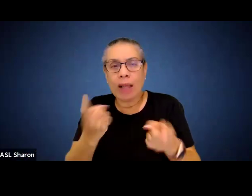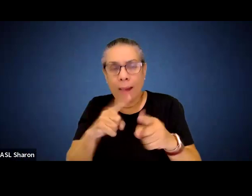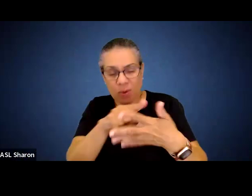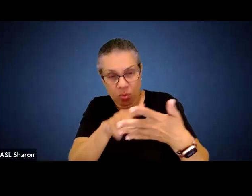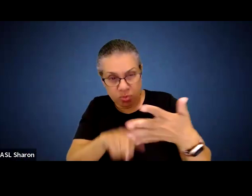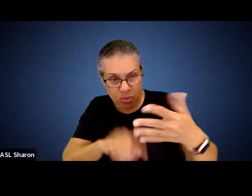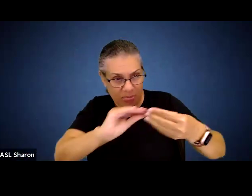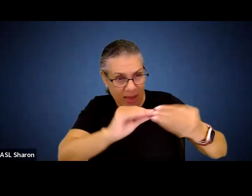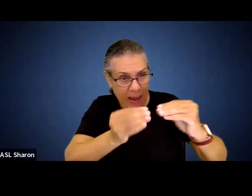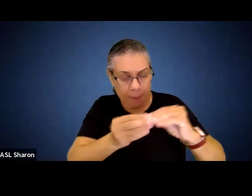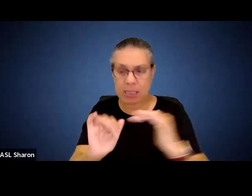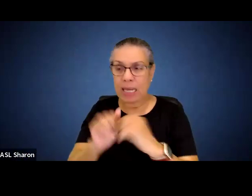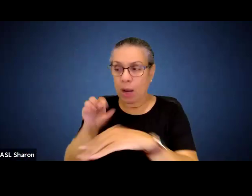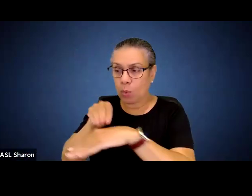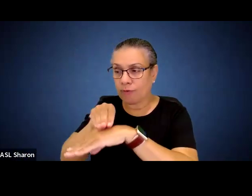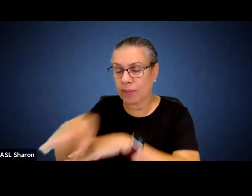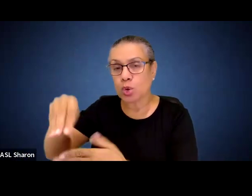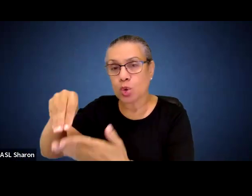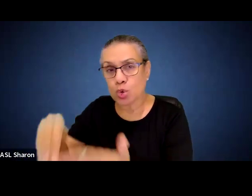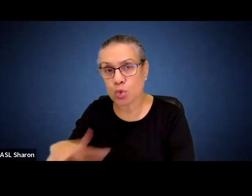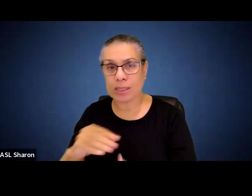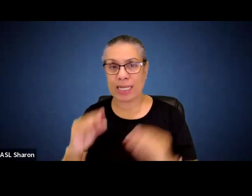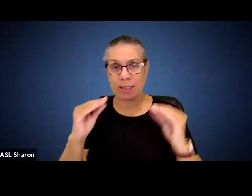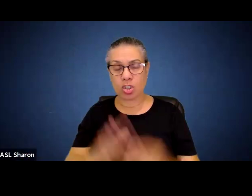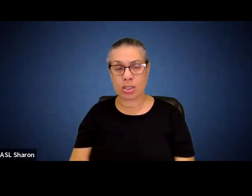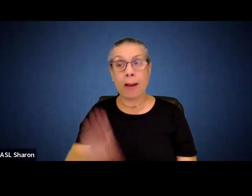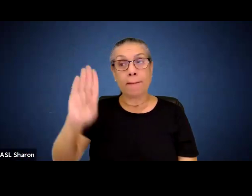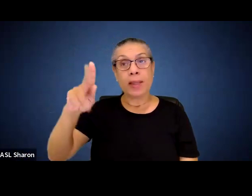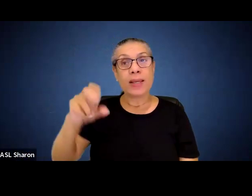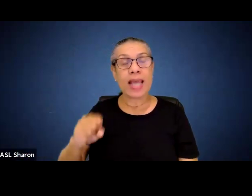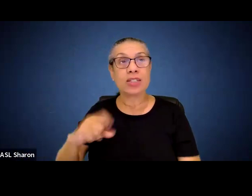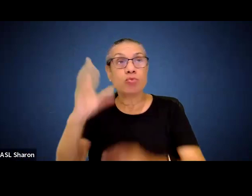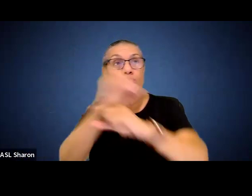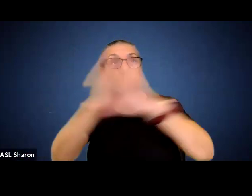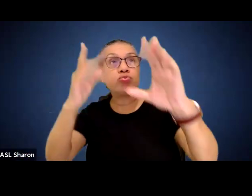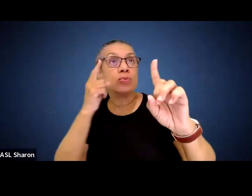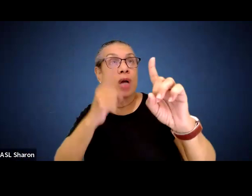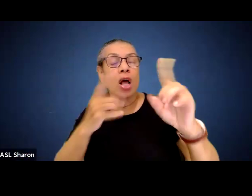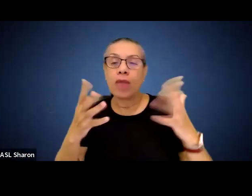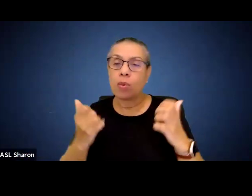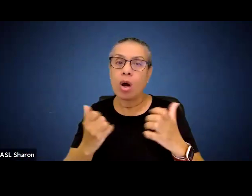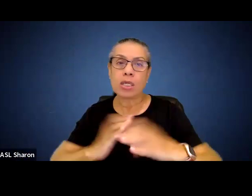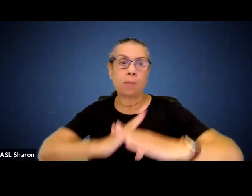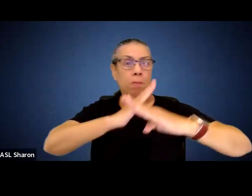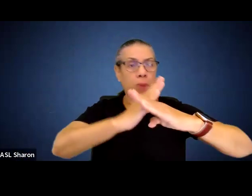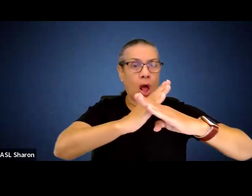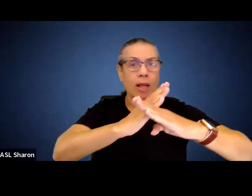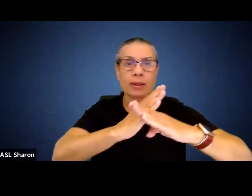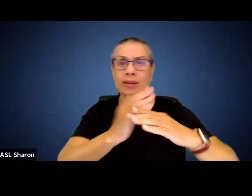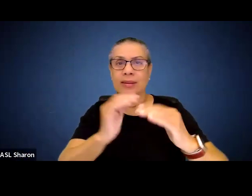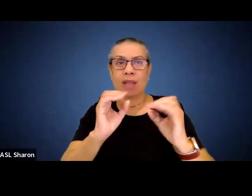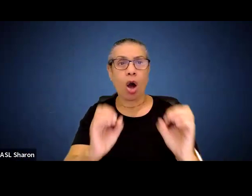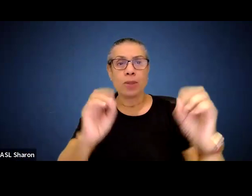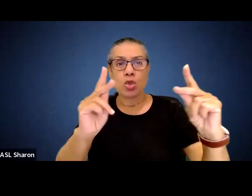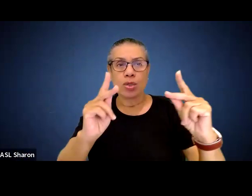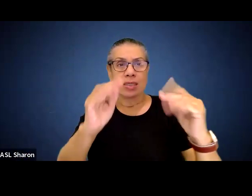can have for students and staff alike. Boston Public Schools says through their mission that they are committed to eliminating access and opportunity gaps, but this